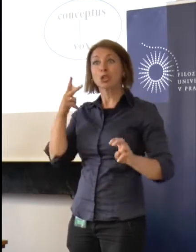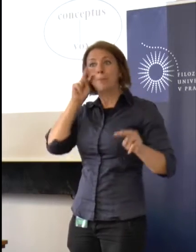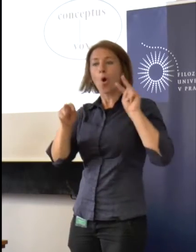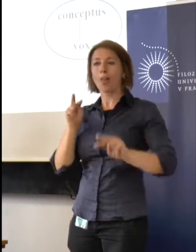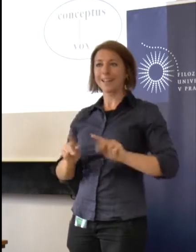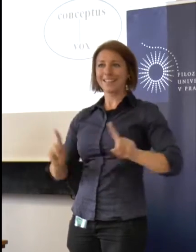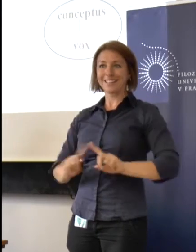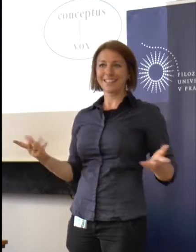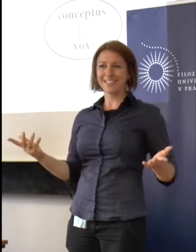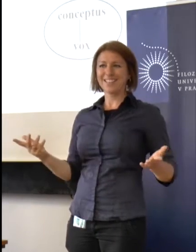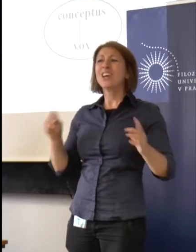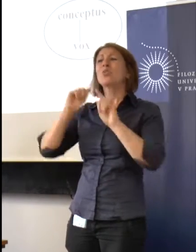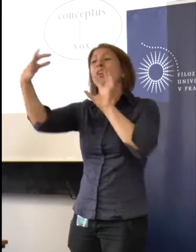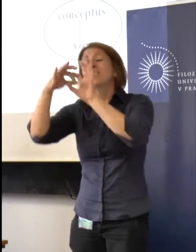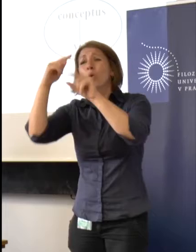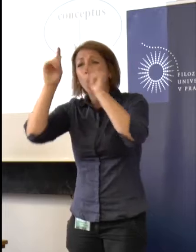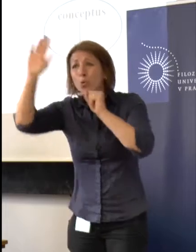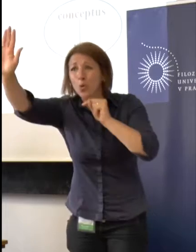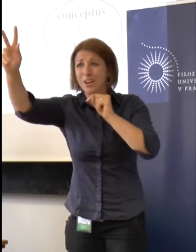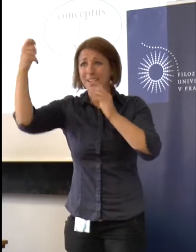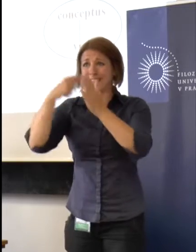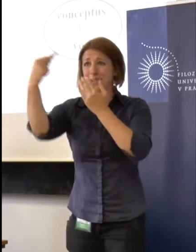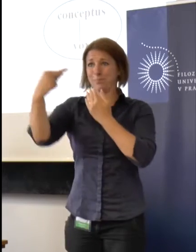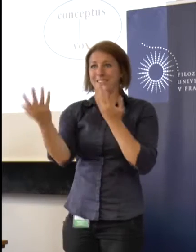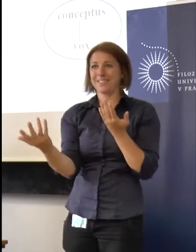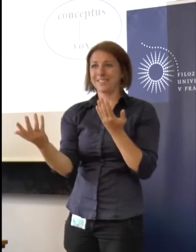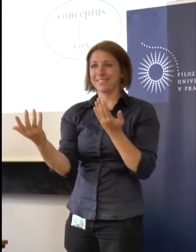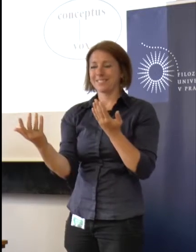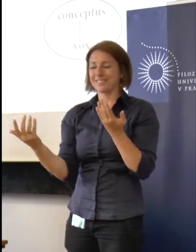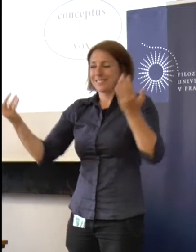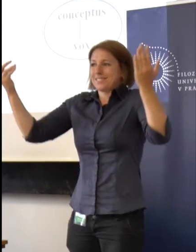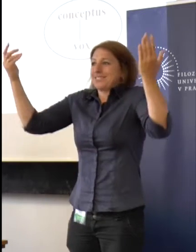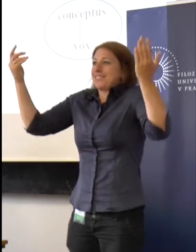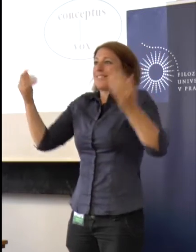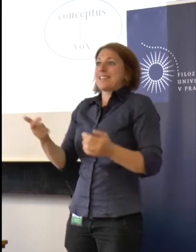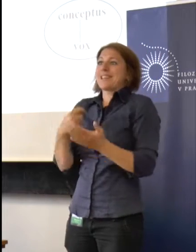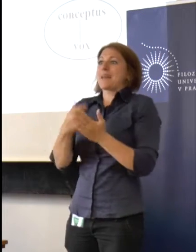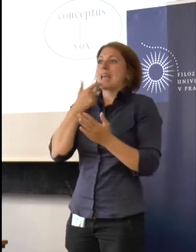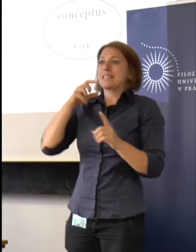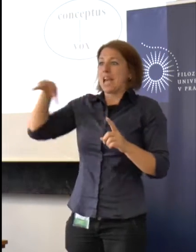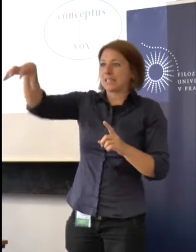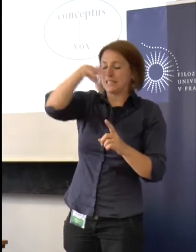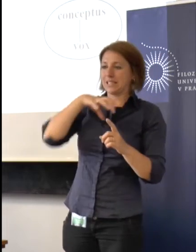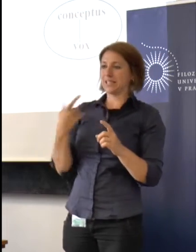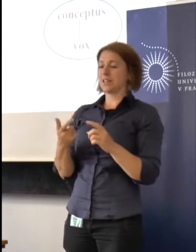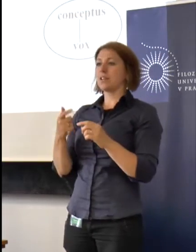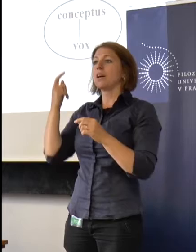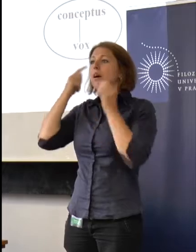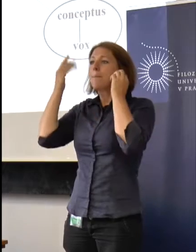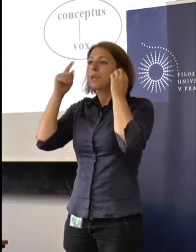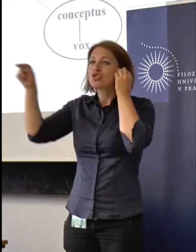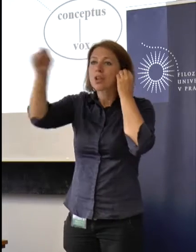schema of the race, the world in the middle, and then the different conceptions of the world that create and